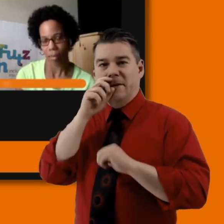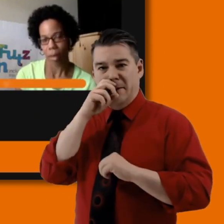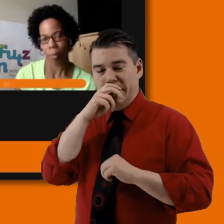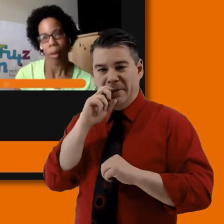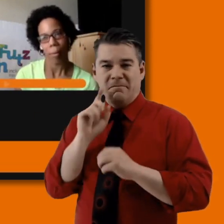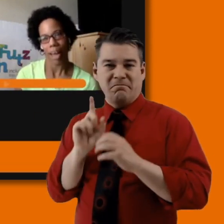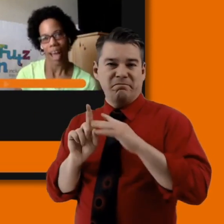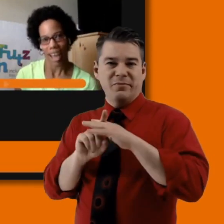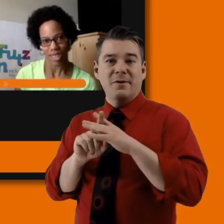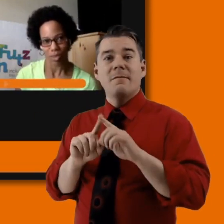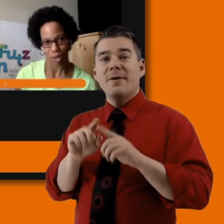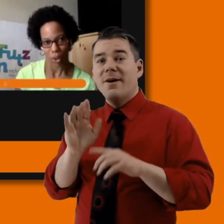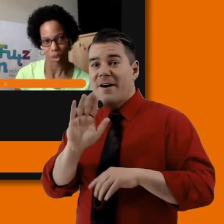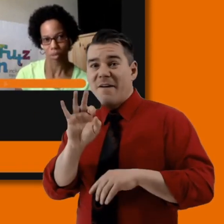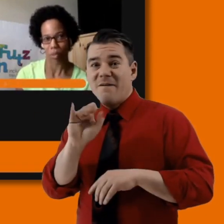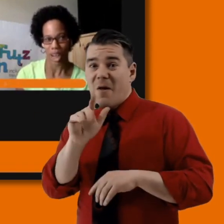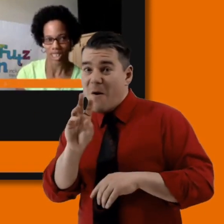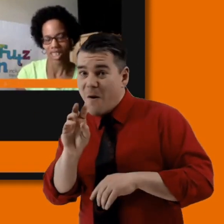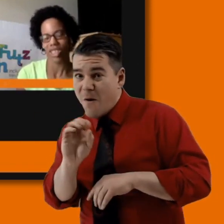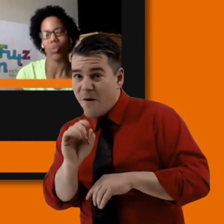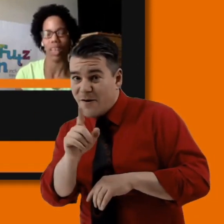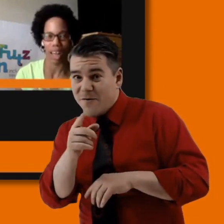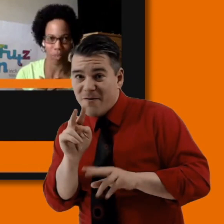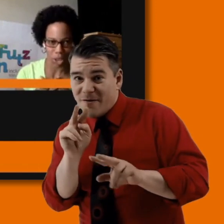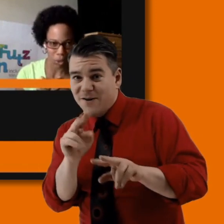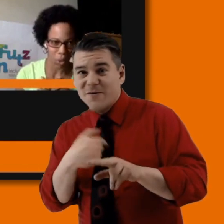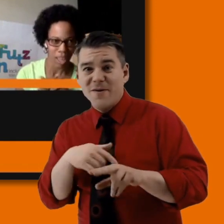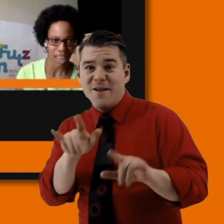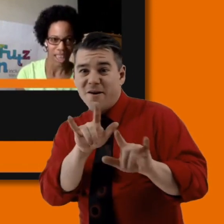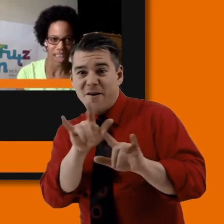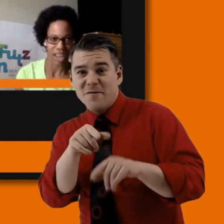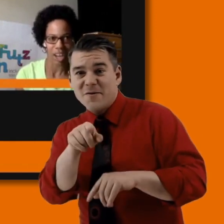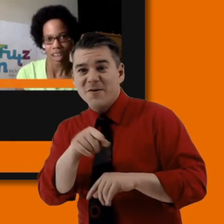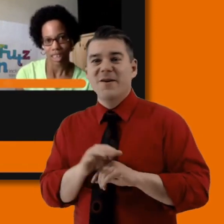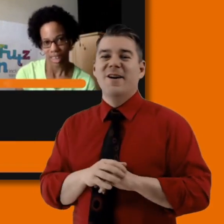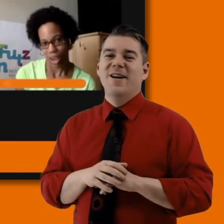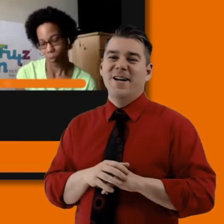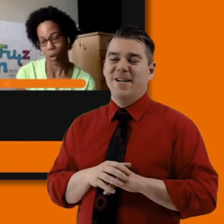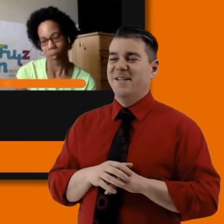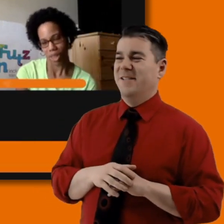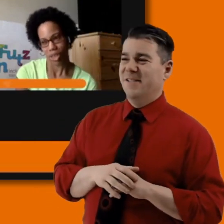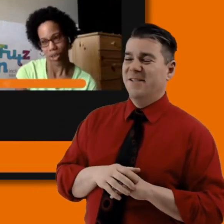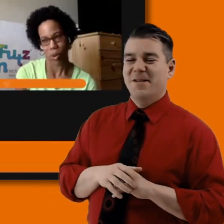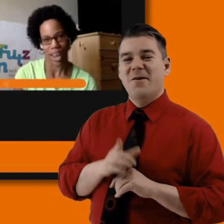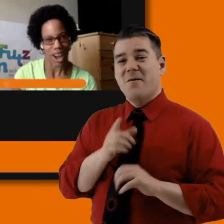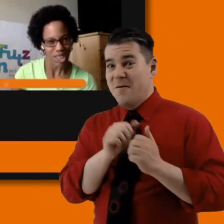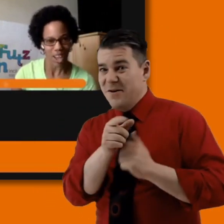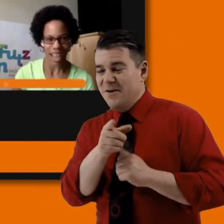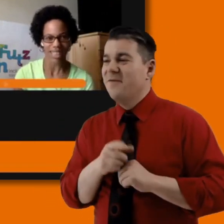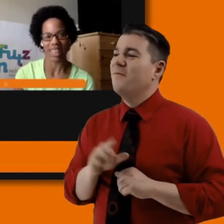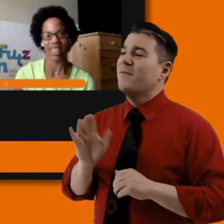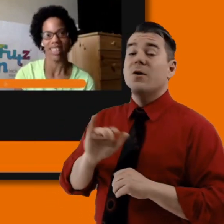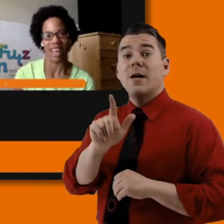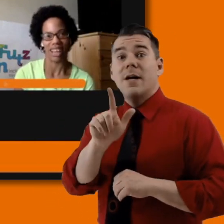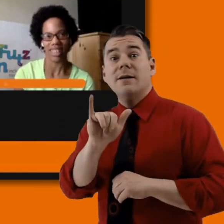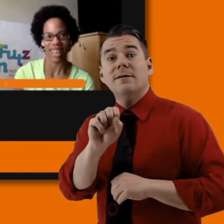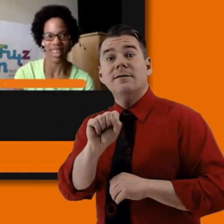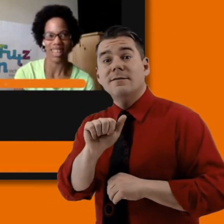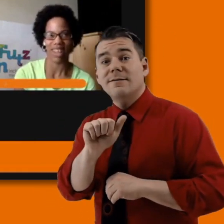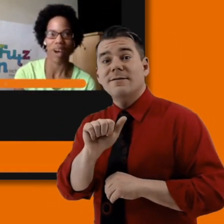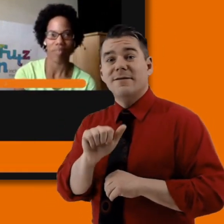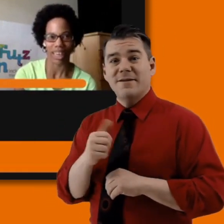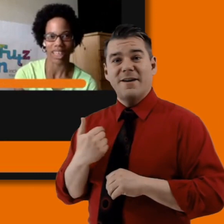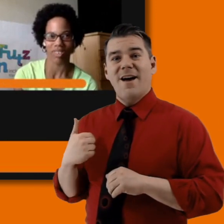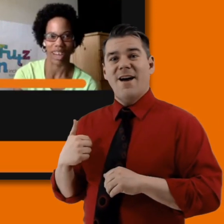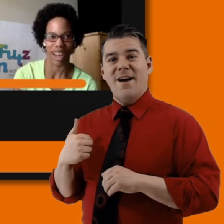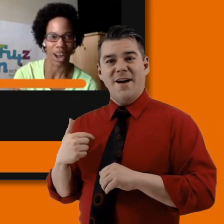that came up. But hi to Flo, and if you watch this, we love you, and yeah, we're with you. And also hi to Lisa. Lisa